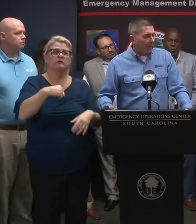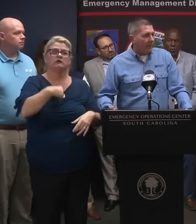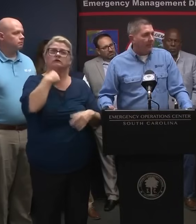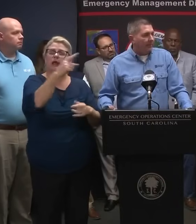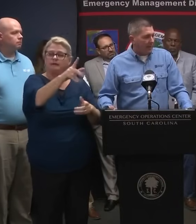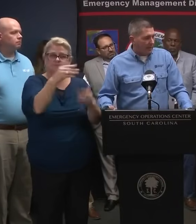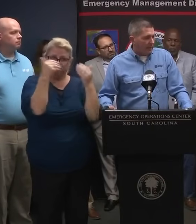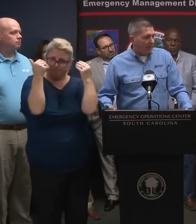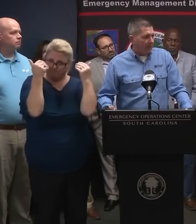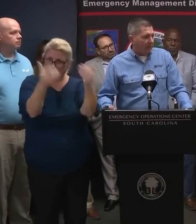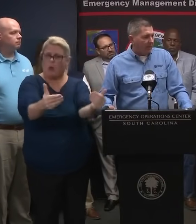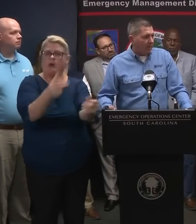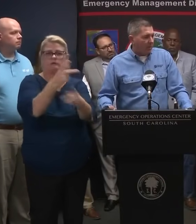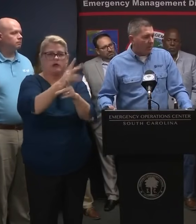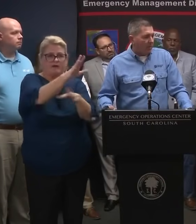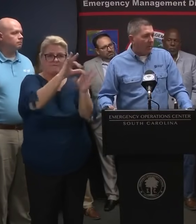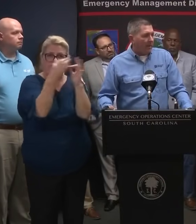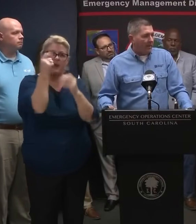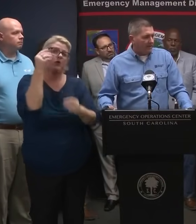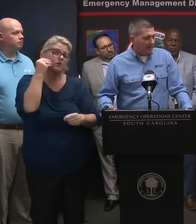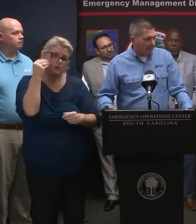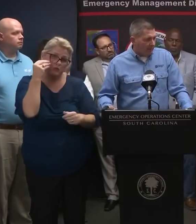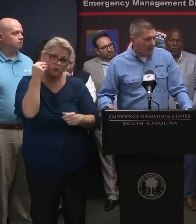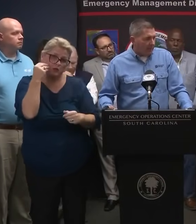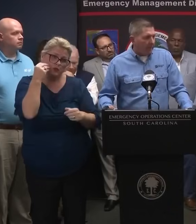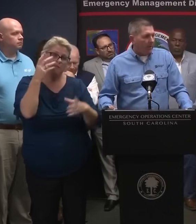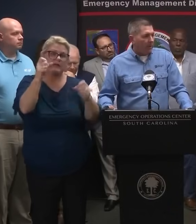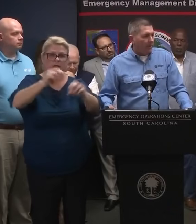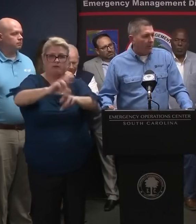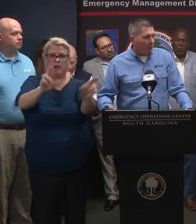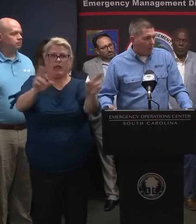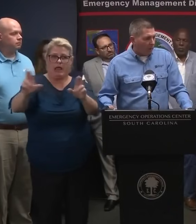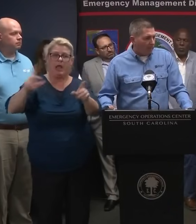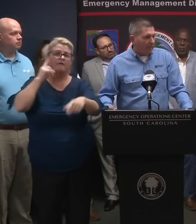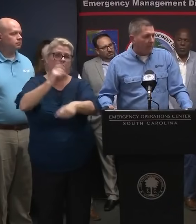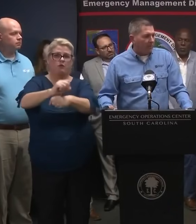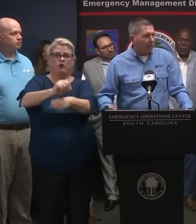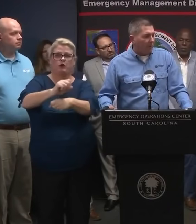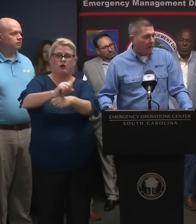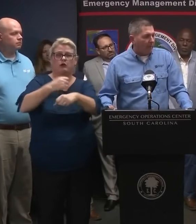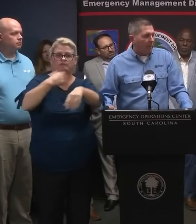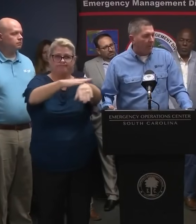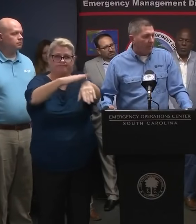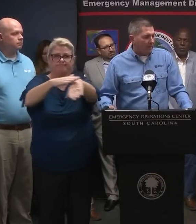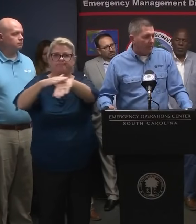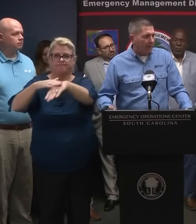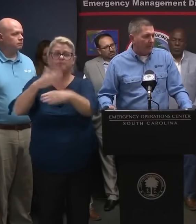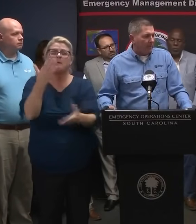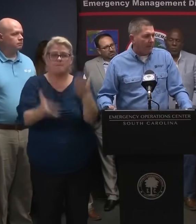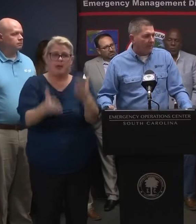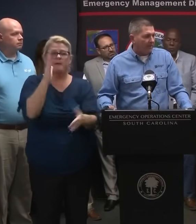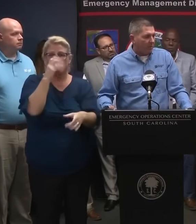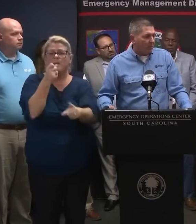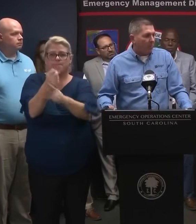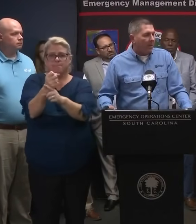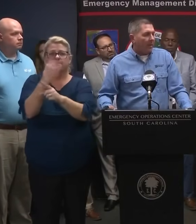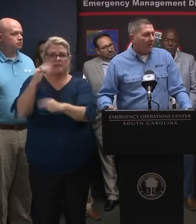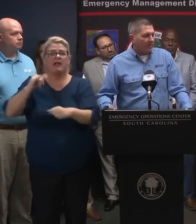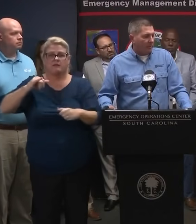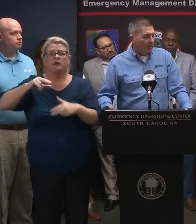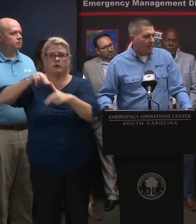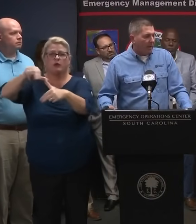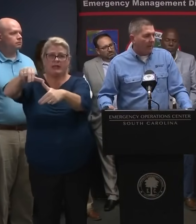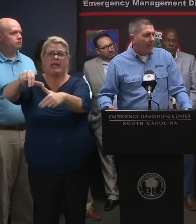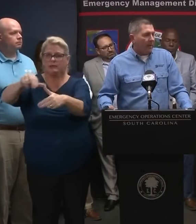go ahead, take care of your families at home, and let's get ready to work, because we're probably going to be impacted by this storm